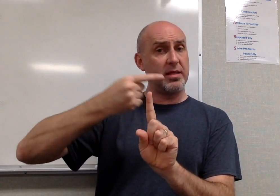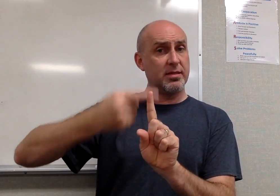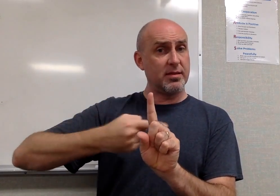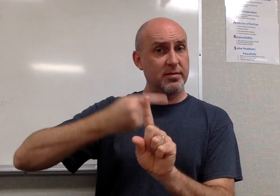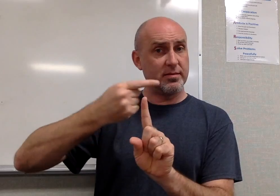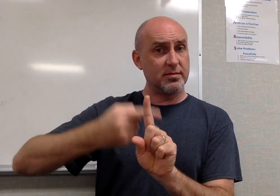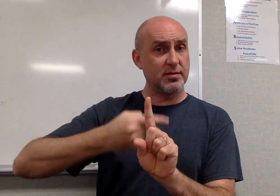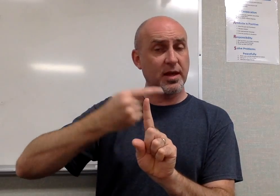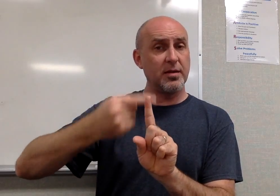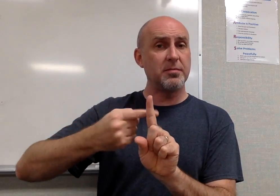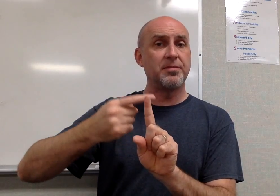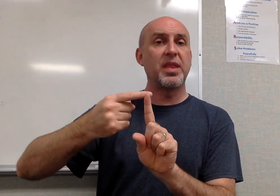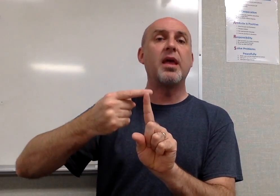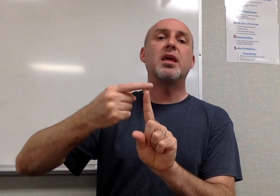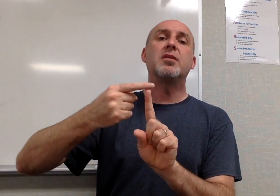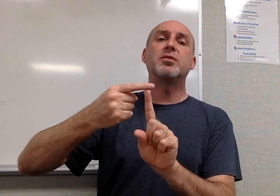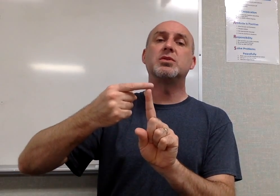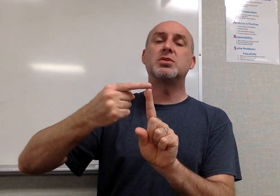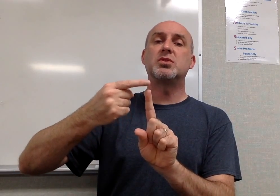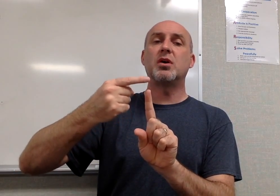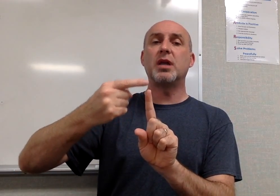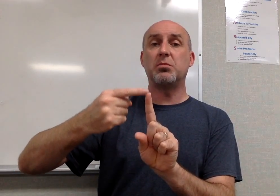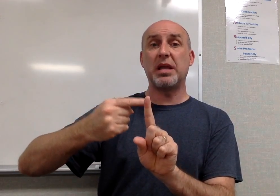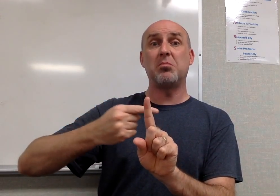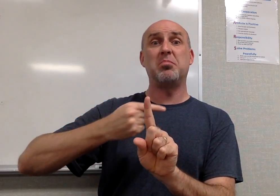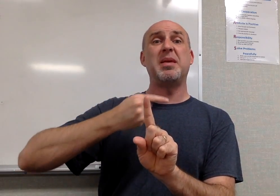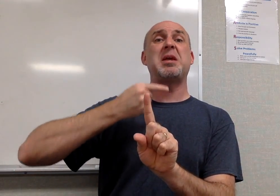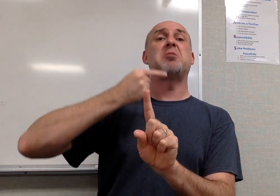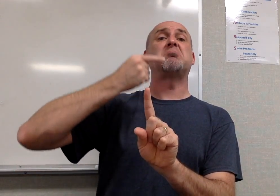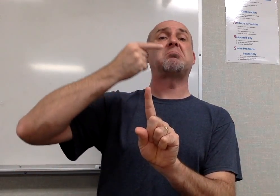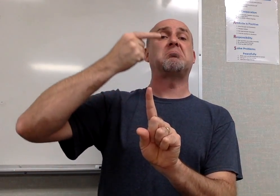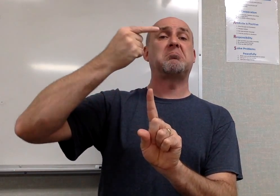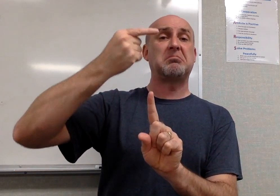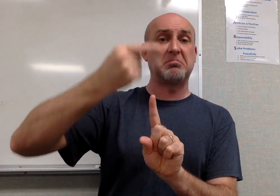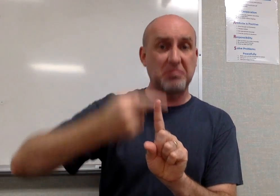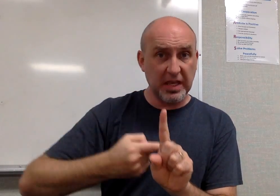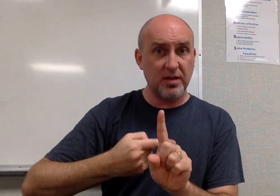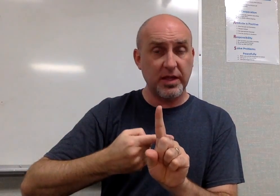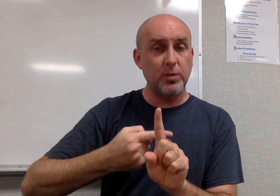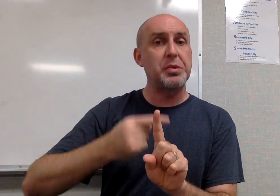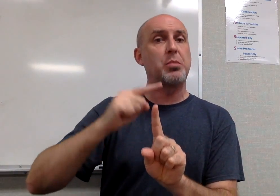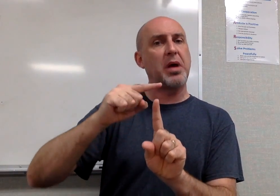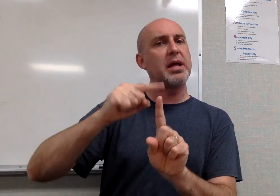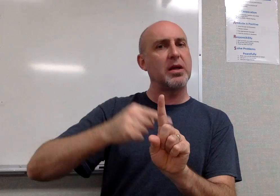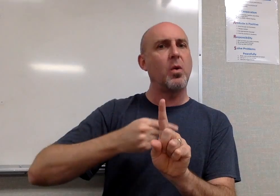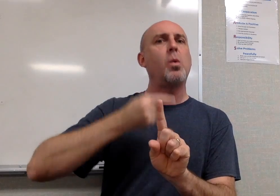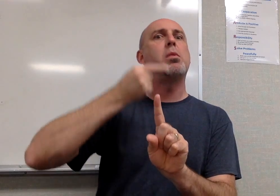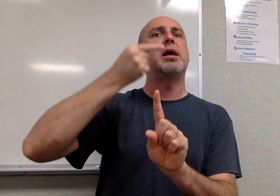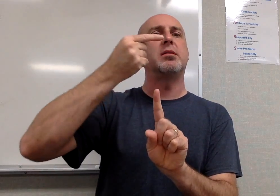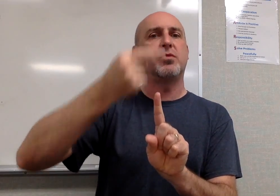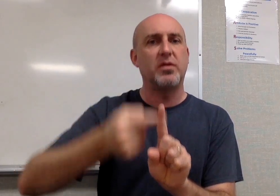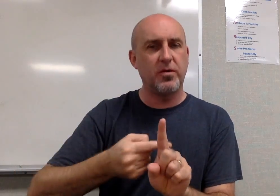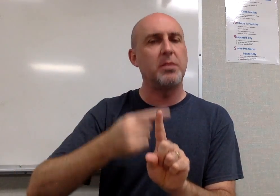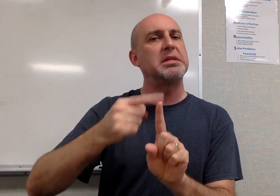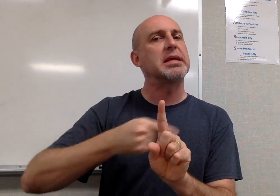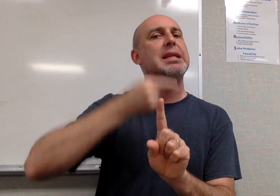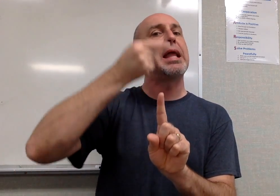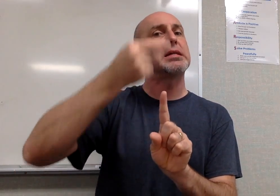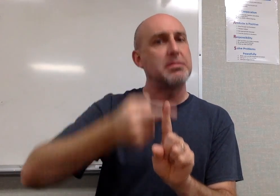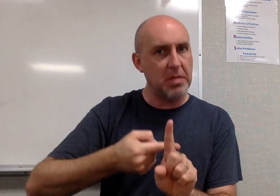month, okay, if you start and make a big, kind of like with your body, whole body moving forward, it means like next